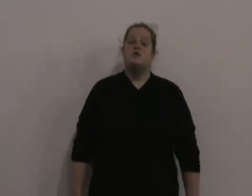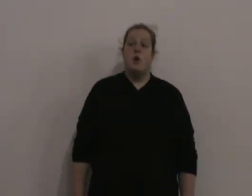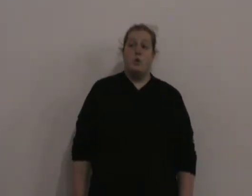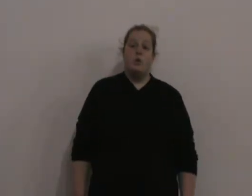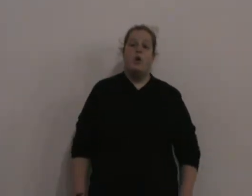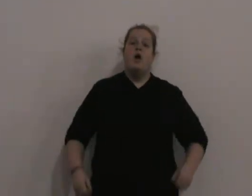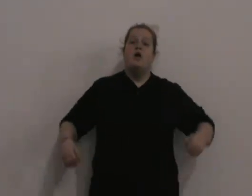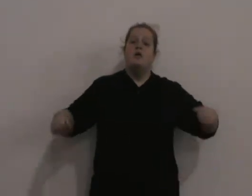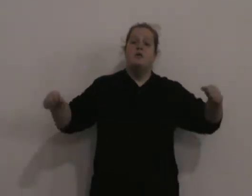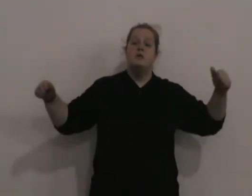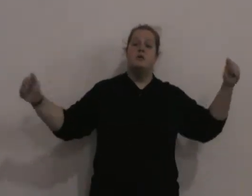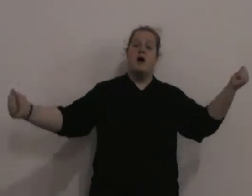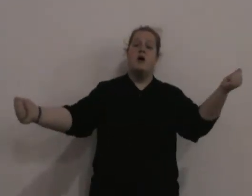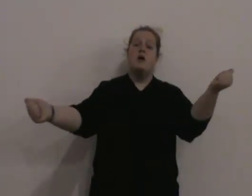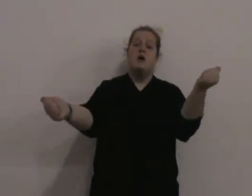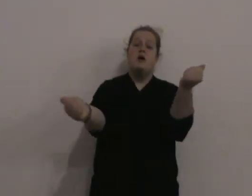So, love